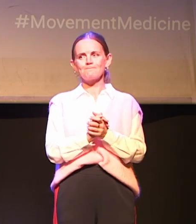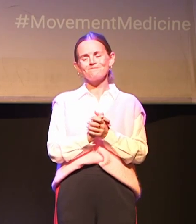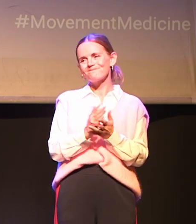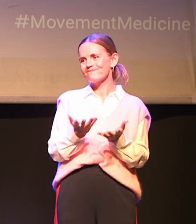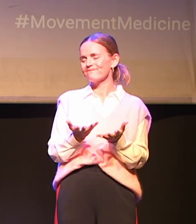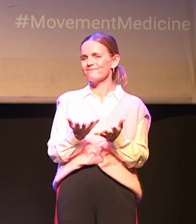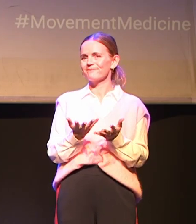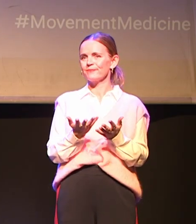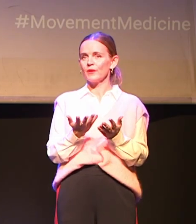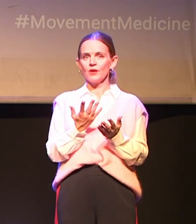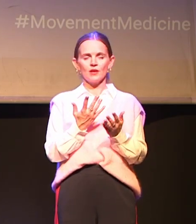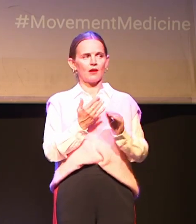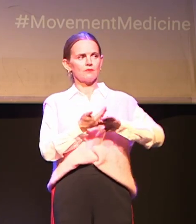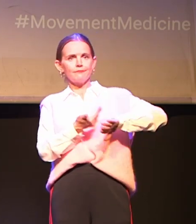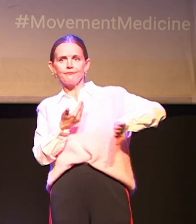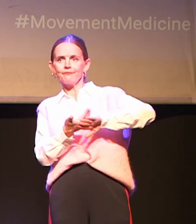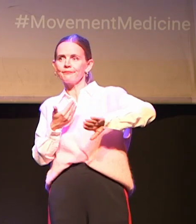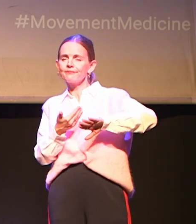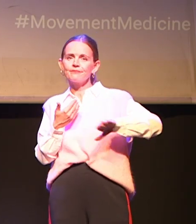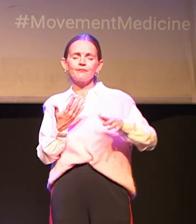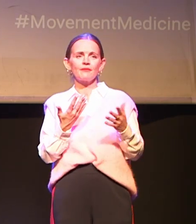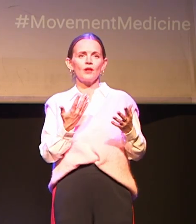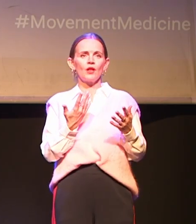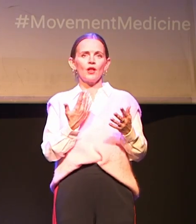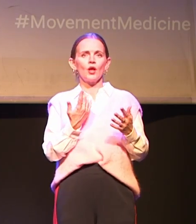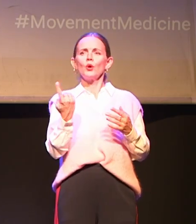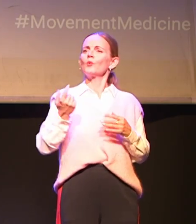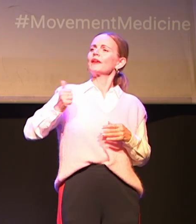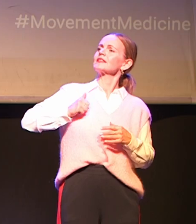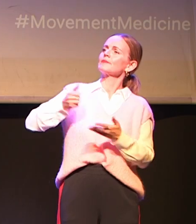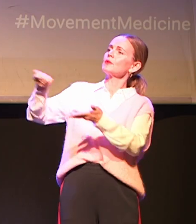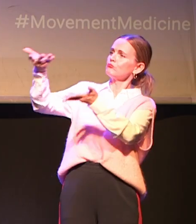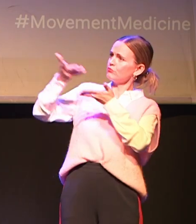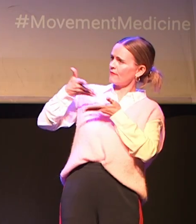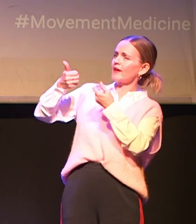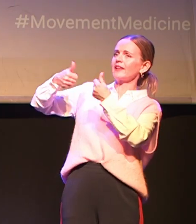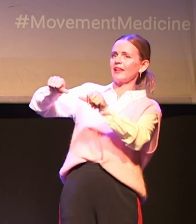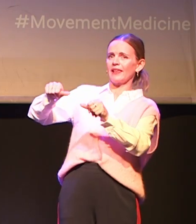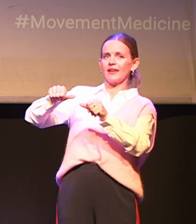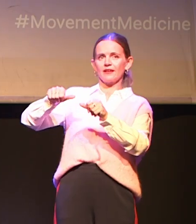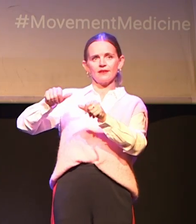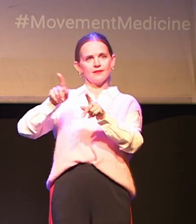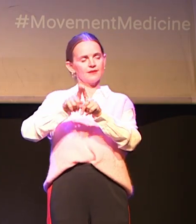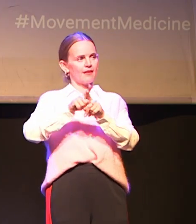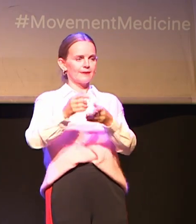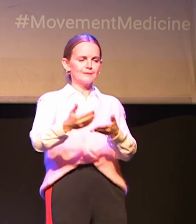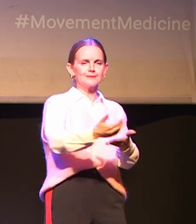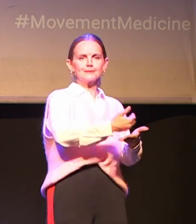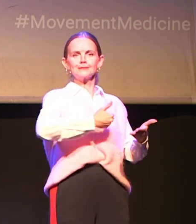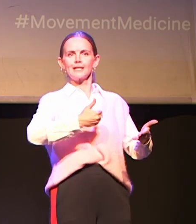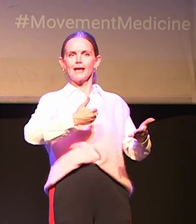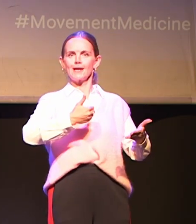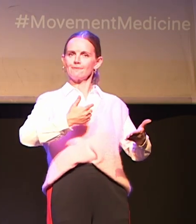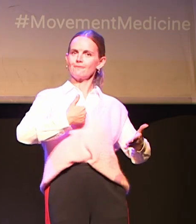not just as individuals of who we expect will provide our healing, wrong dynamic, savior complex all over again, but